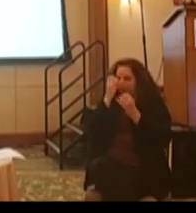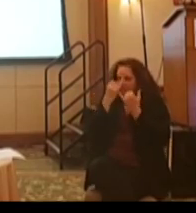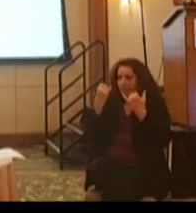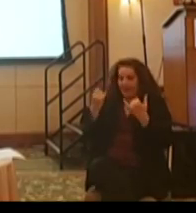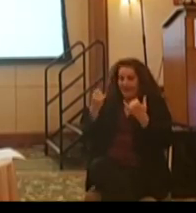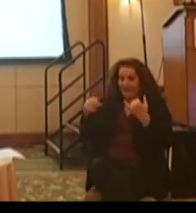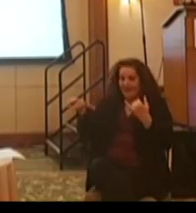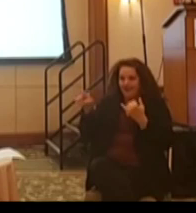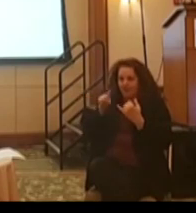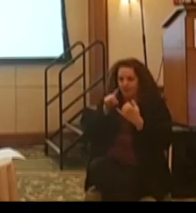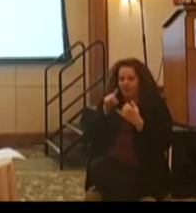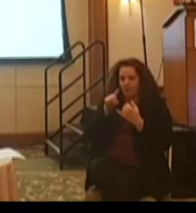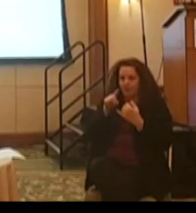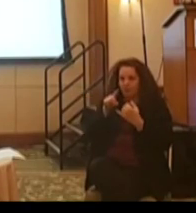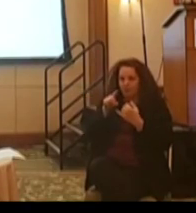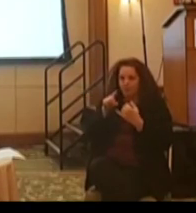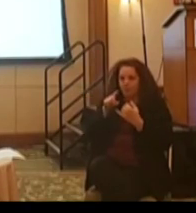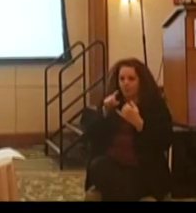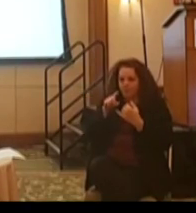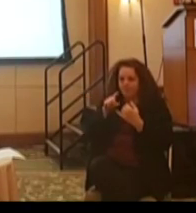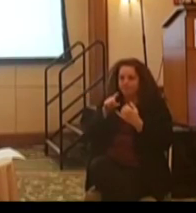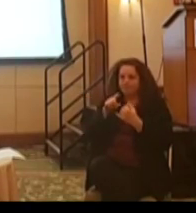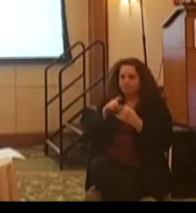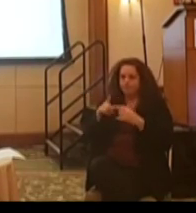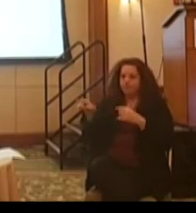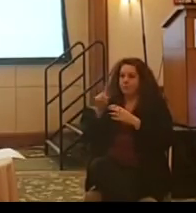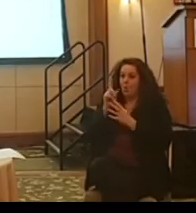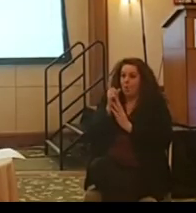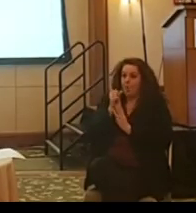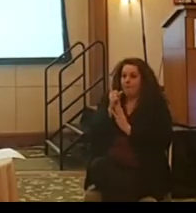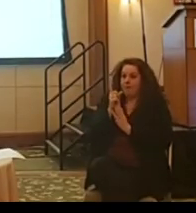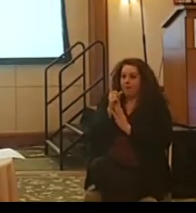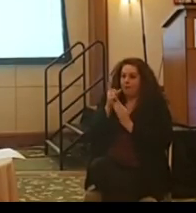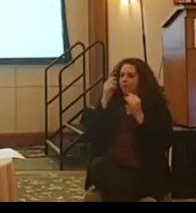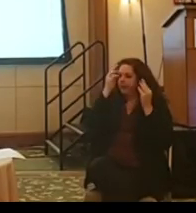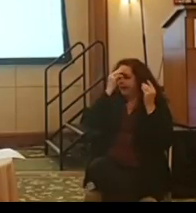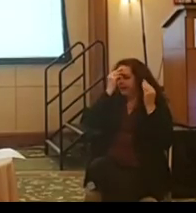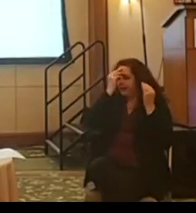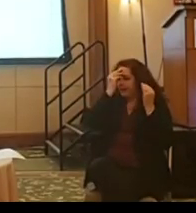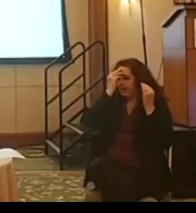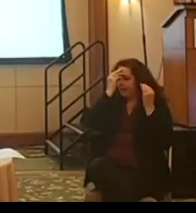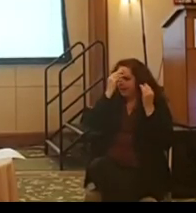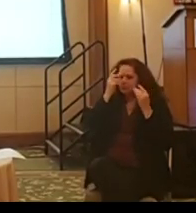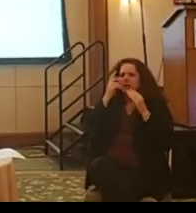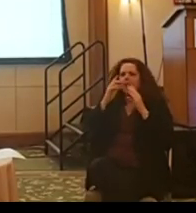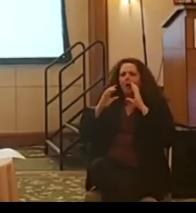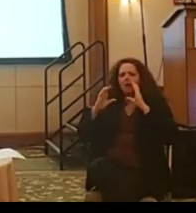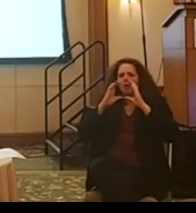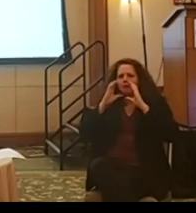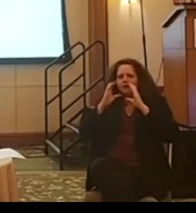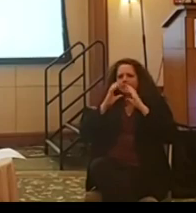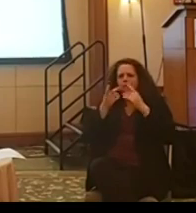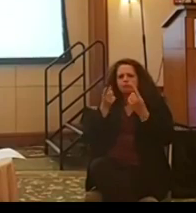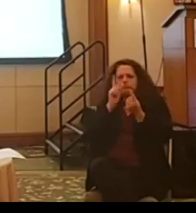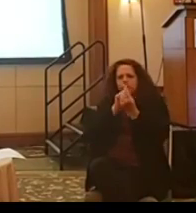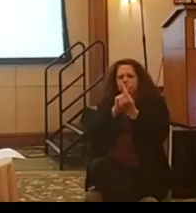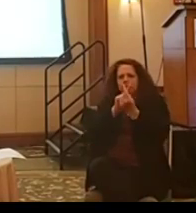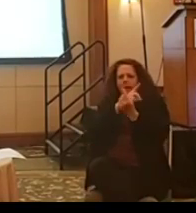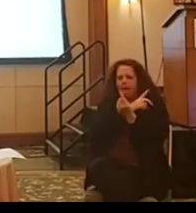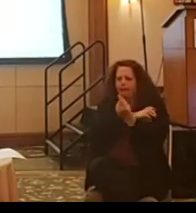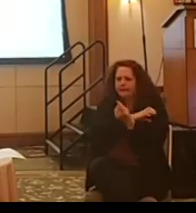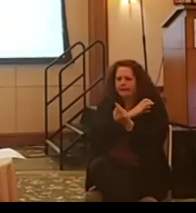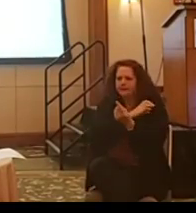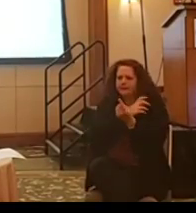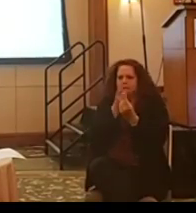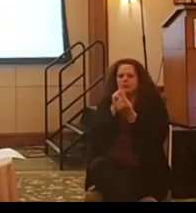identify a conversation that stands out to you in your mind. Some interaction with a clinician that you can